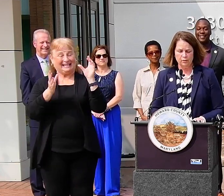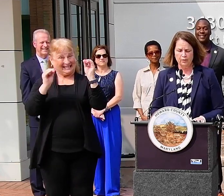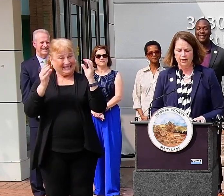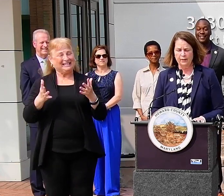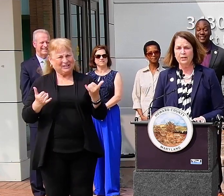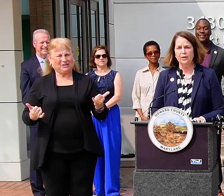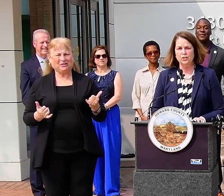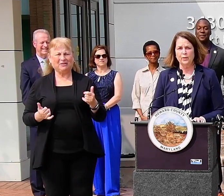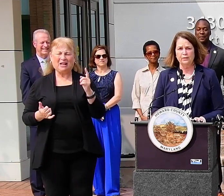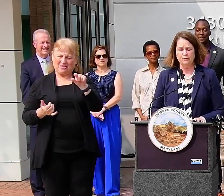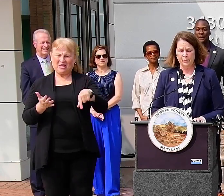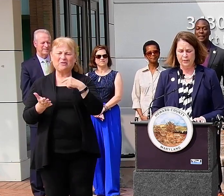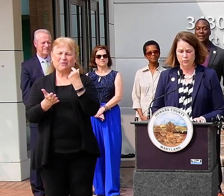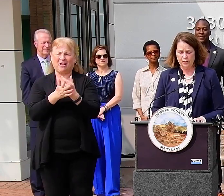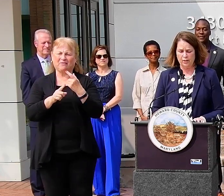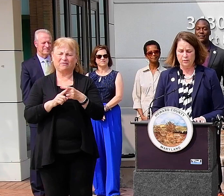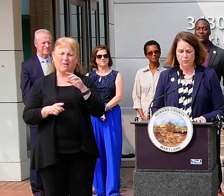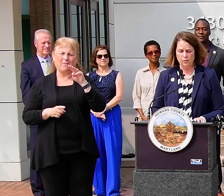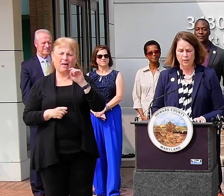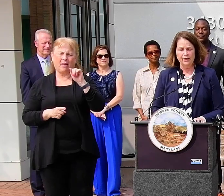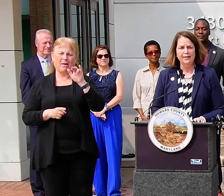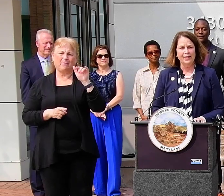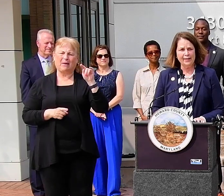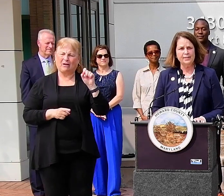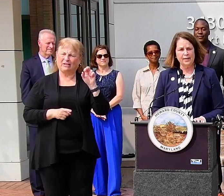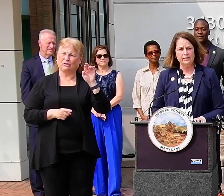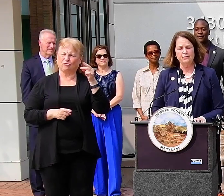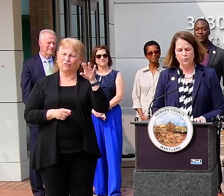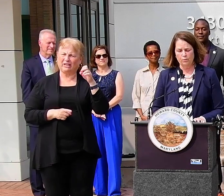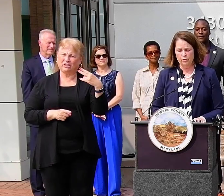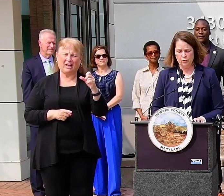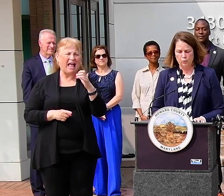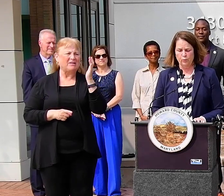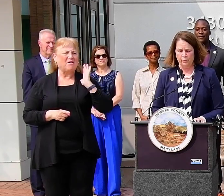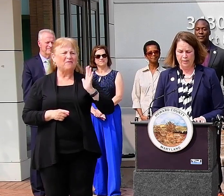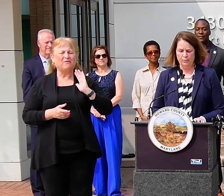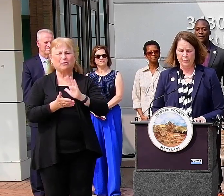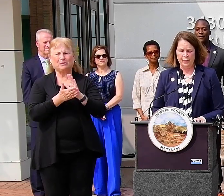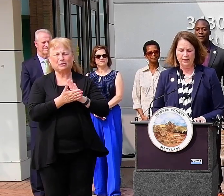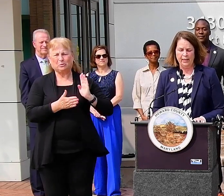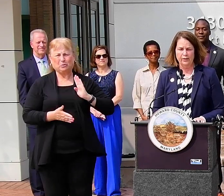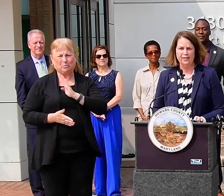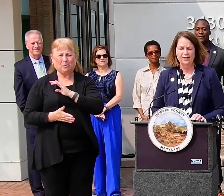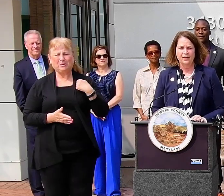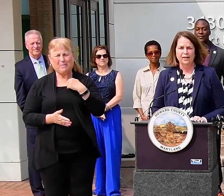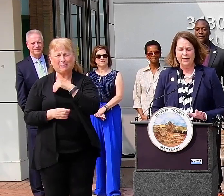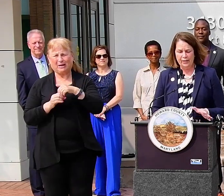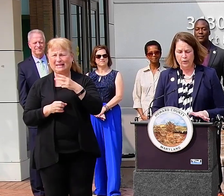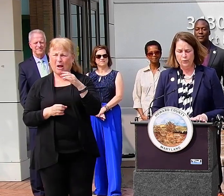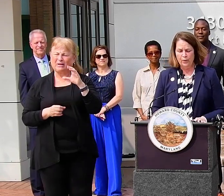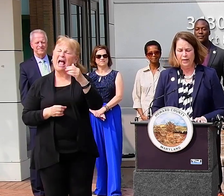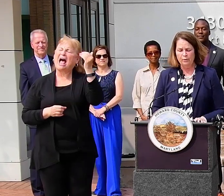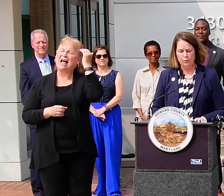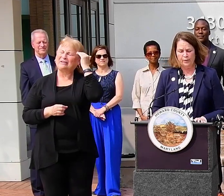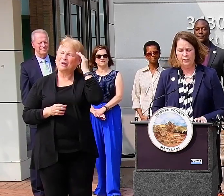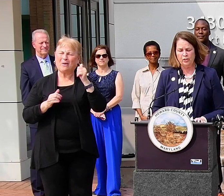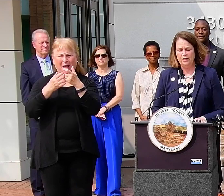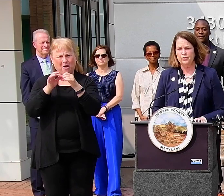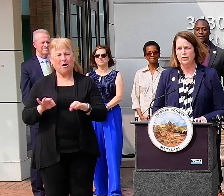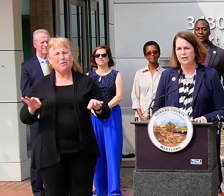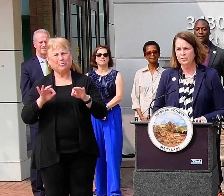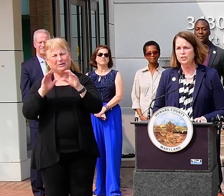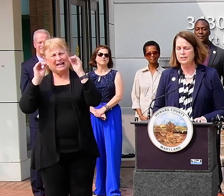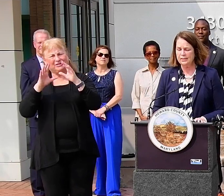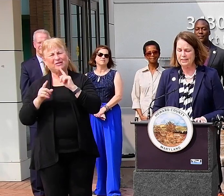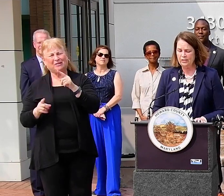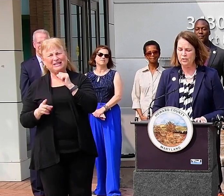teacher, and they graduated from Marriotts Ridge High School, and as a former school board member in Howard County, I know how important educators